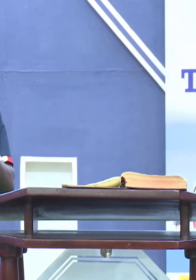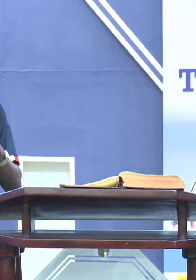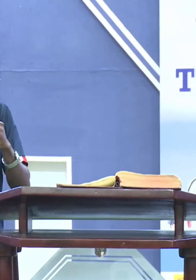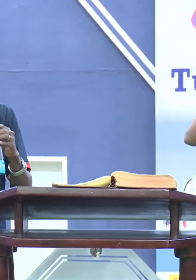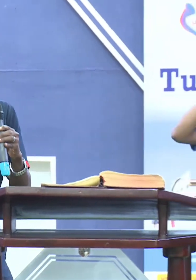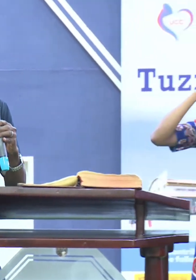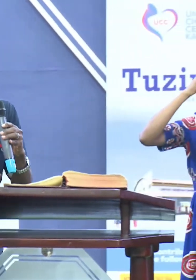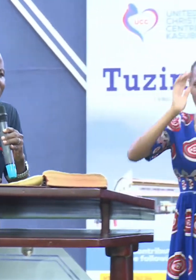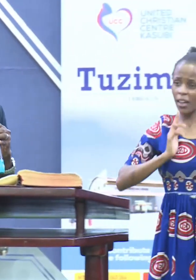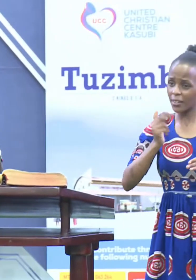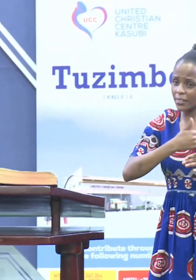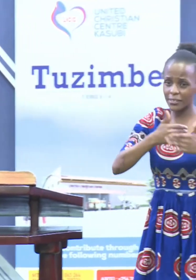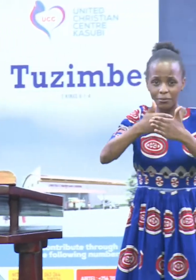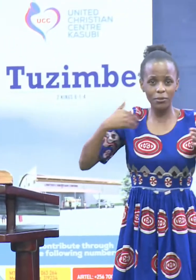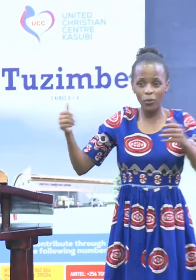were Jacob.